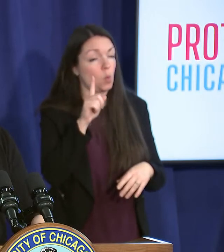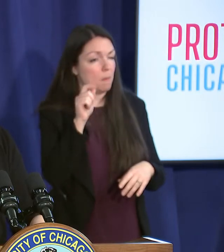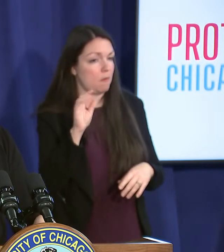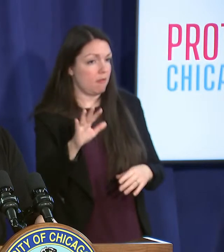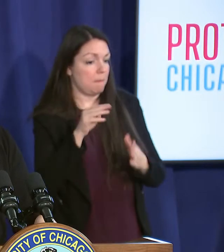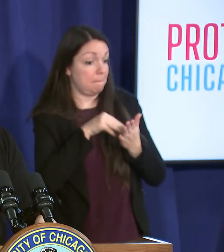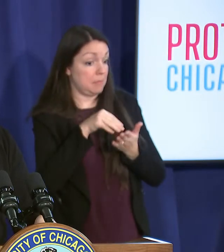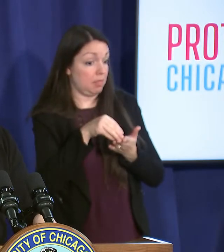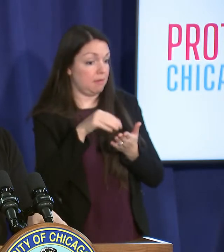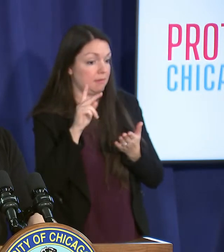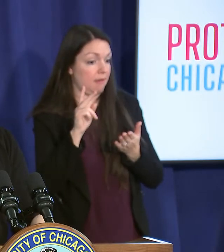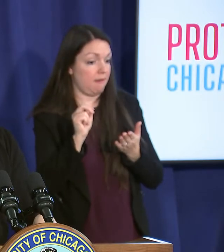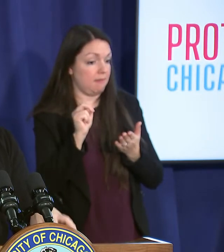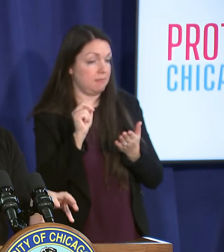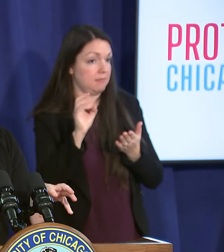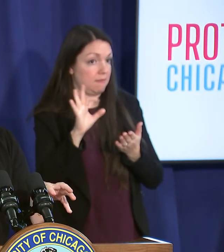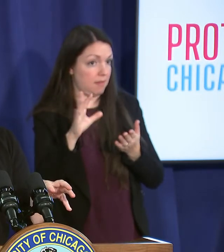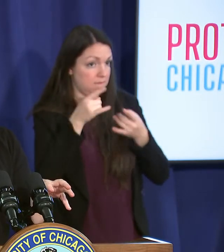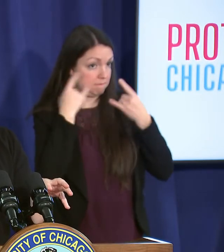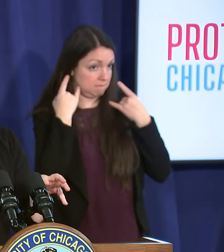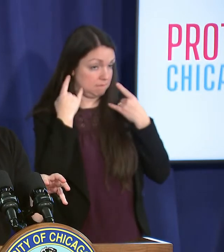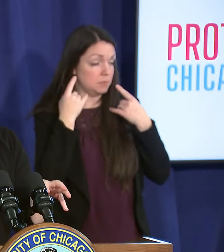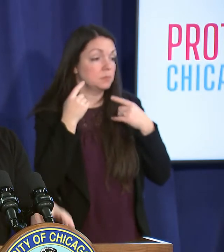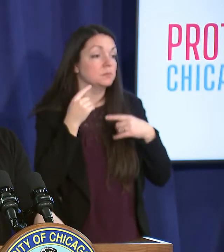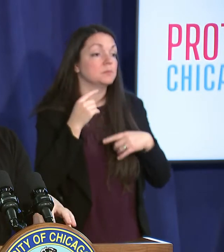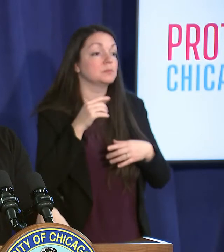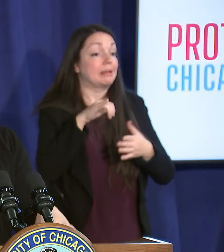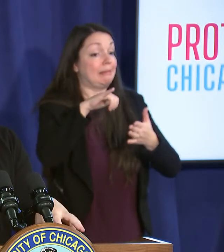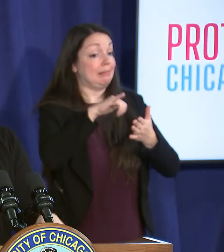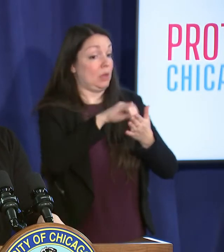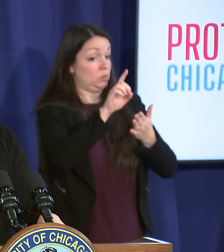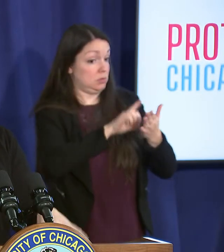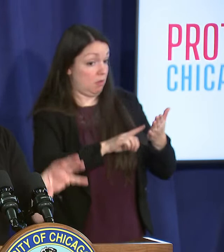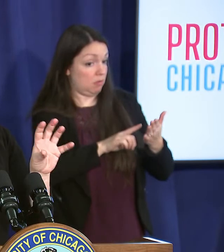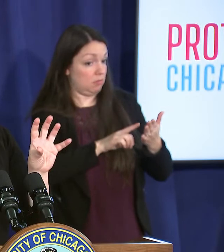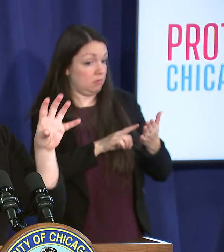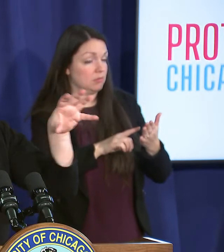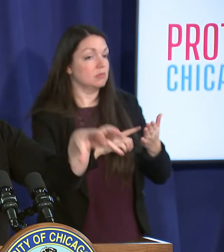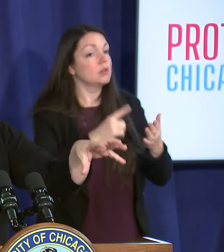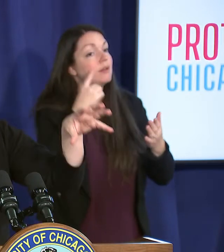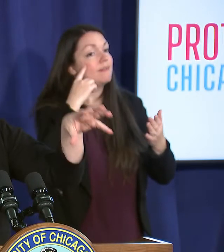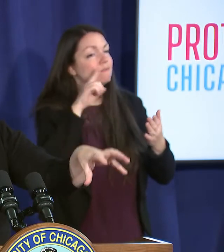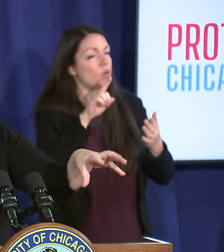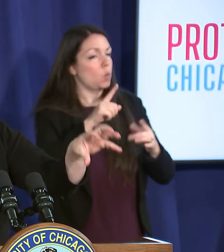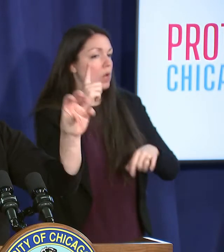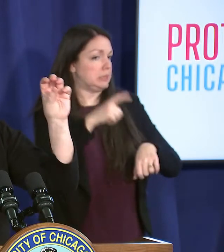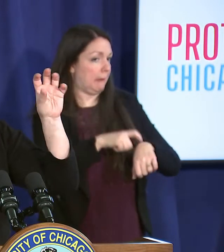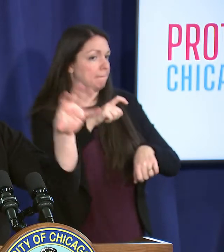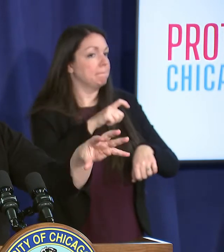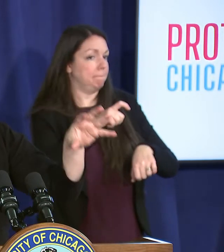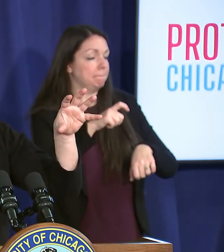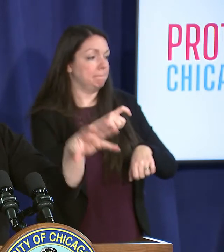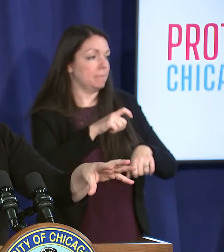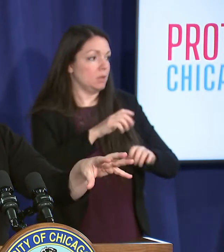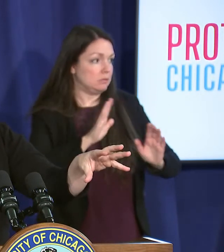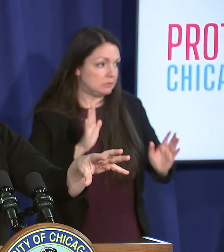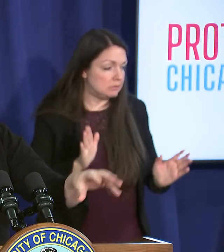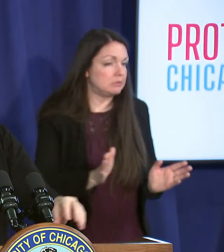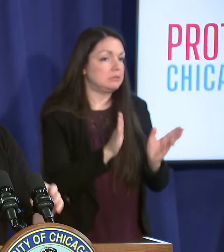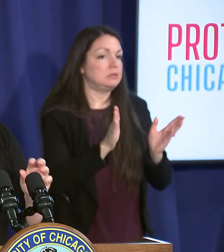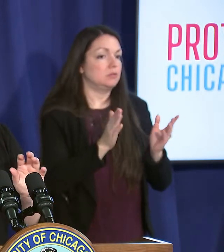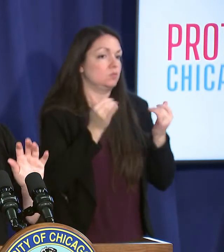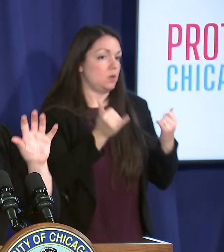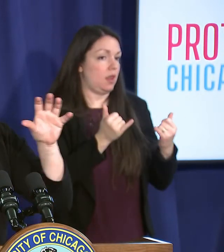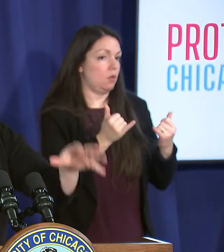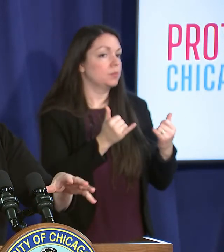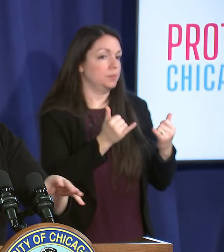1.5 million KN95s, that really was designed from the beginning to be a one-time sort of push at this